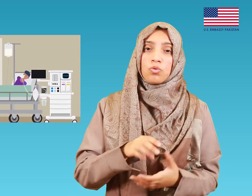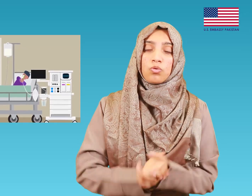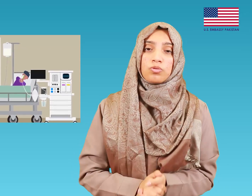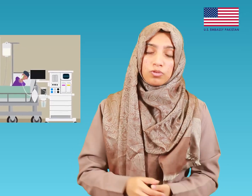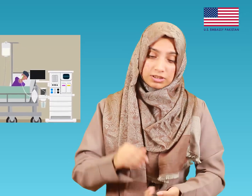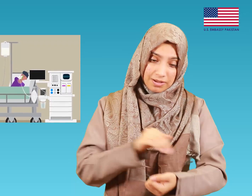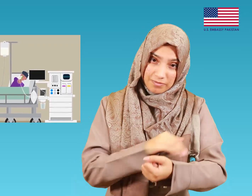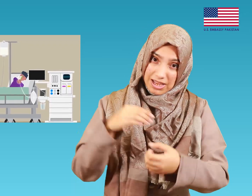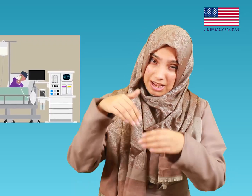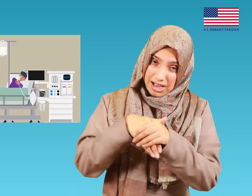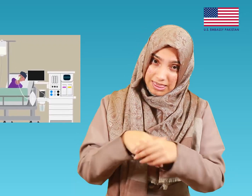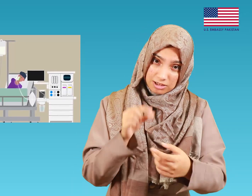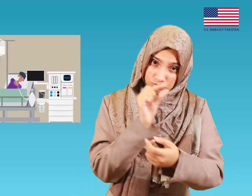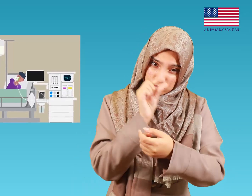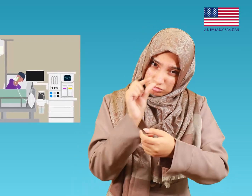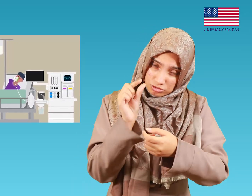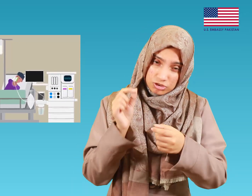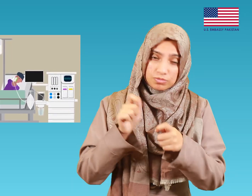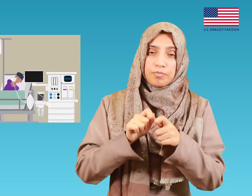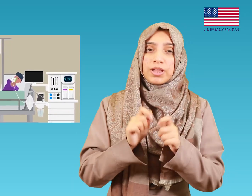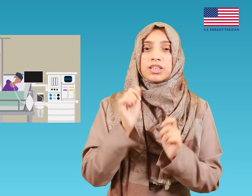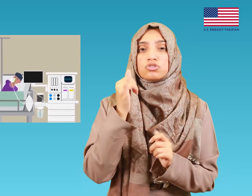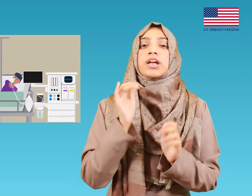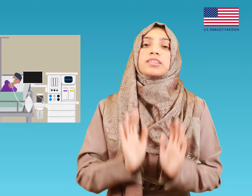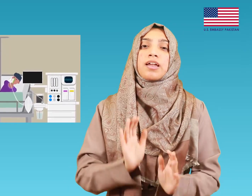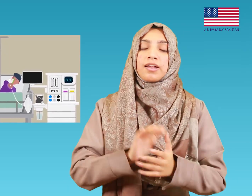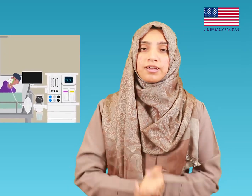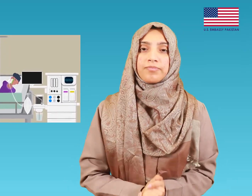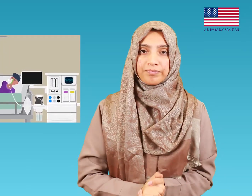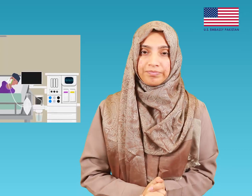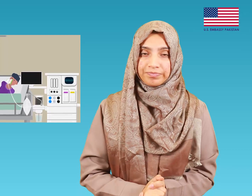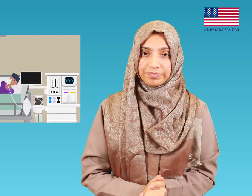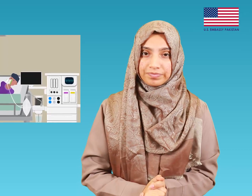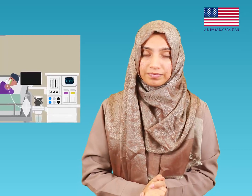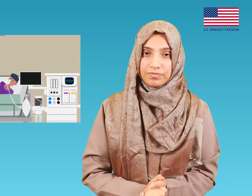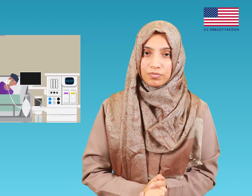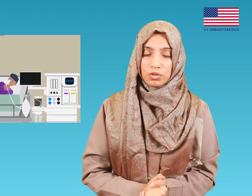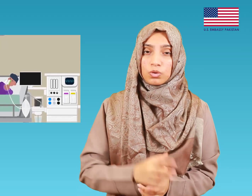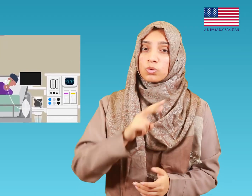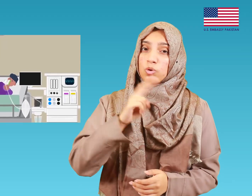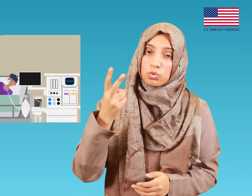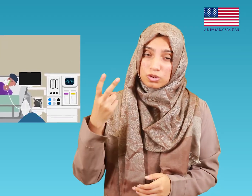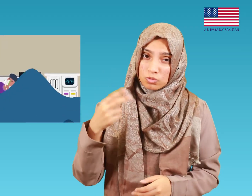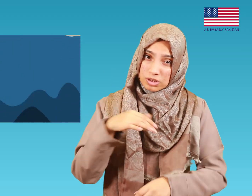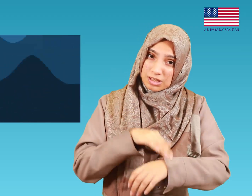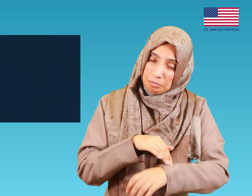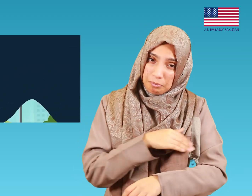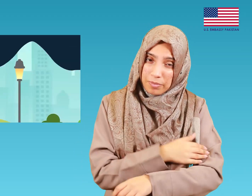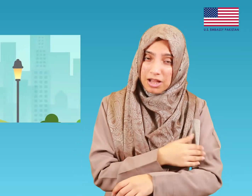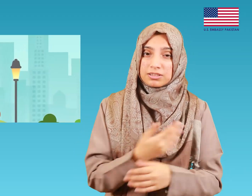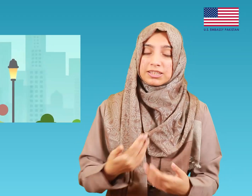muscle. Other parts of the body affected by blood